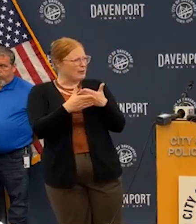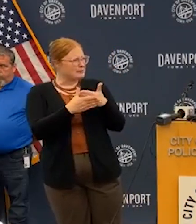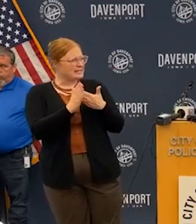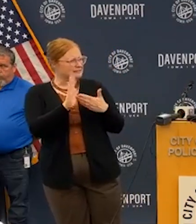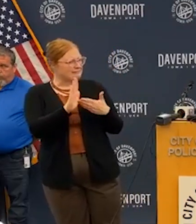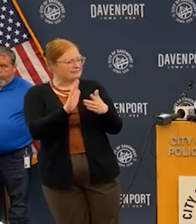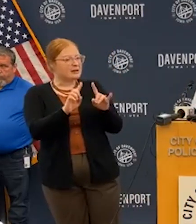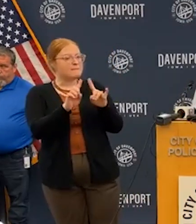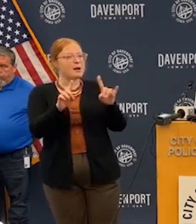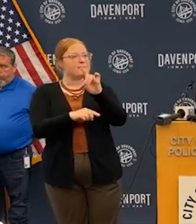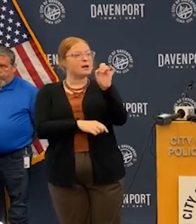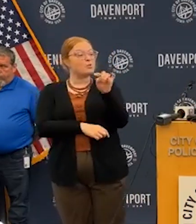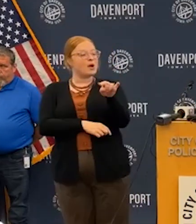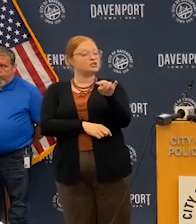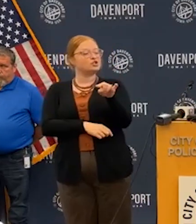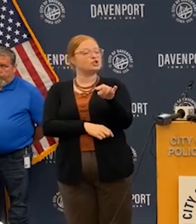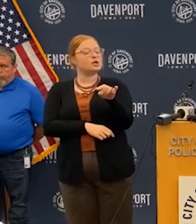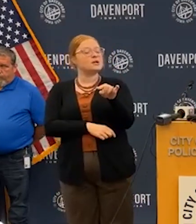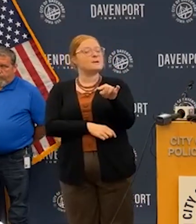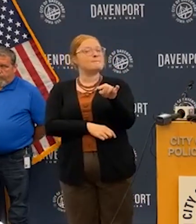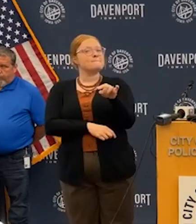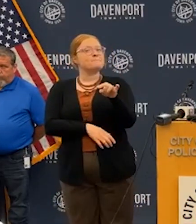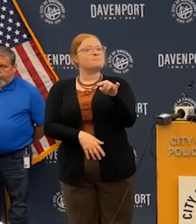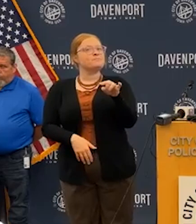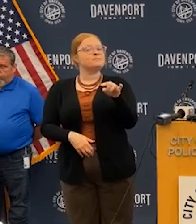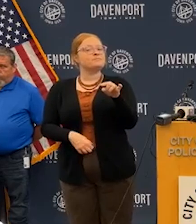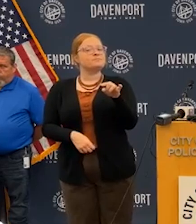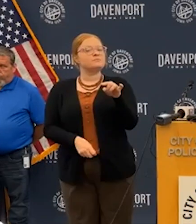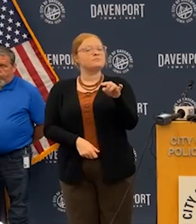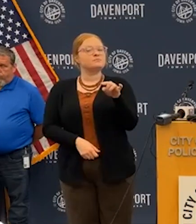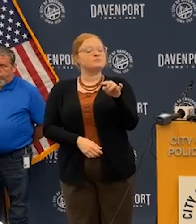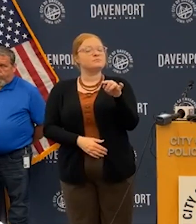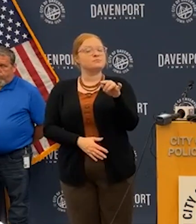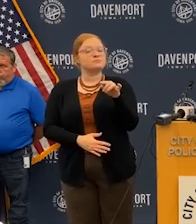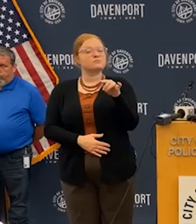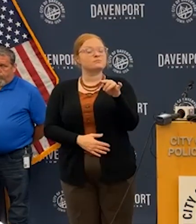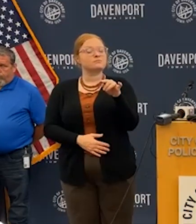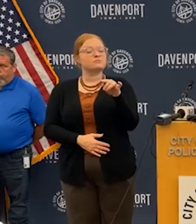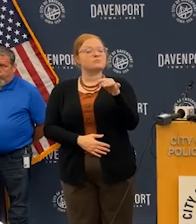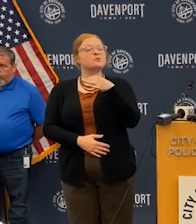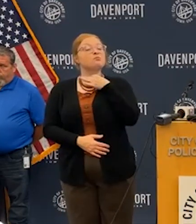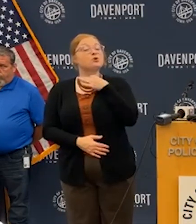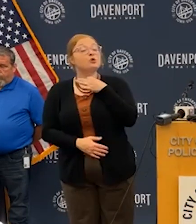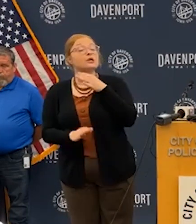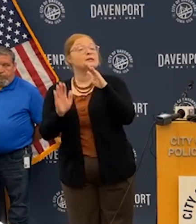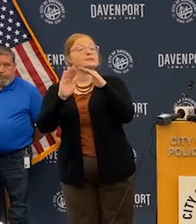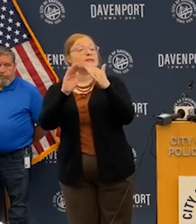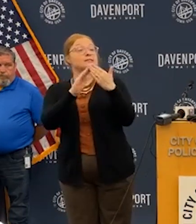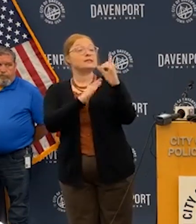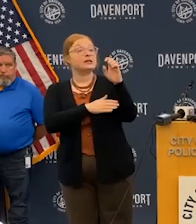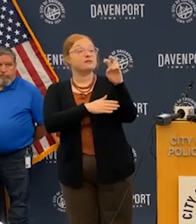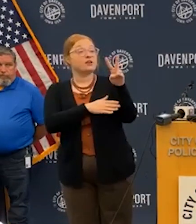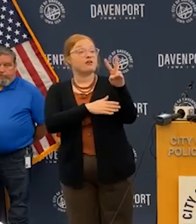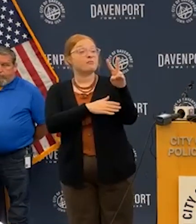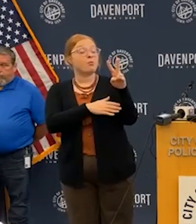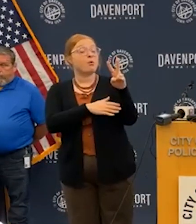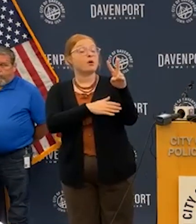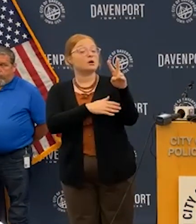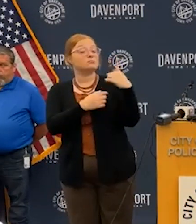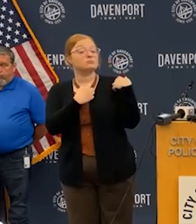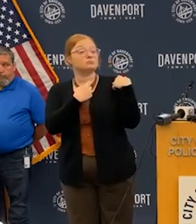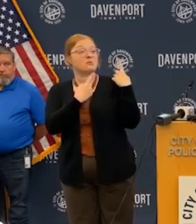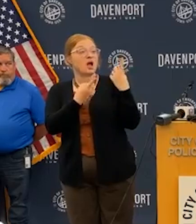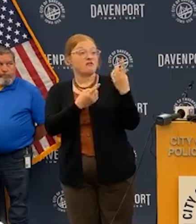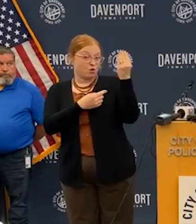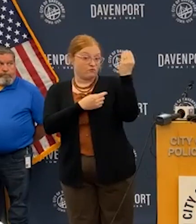be, has the city ever told a landlord, maybe in recent years, you have to vacate